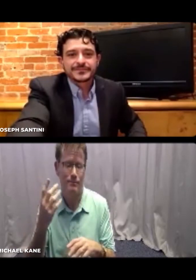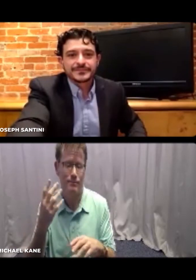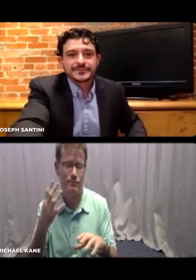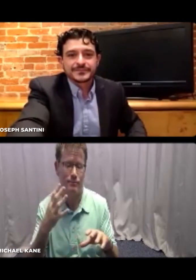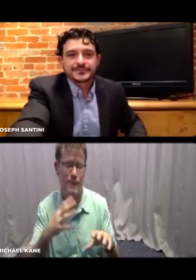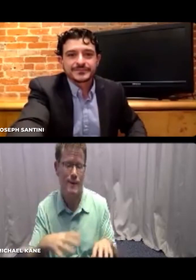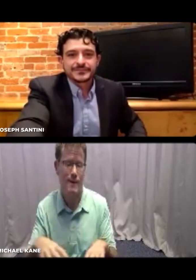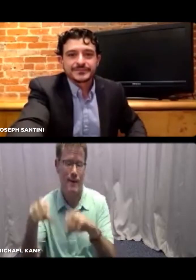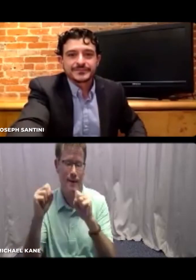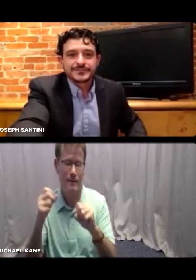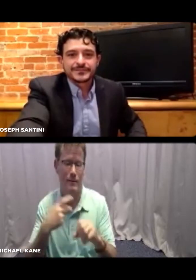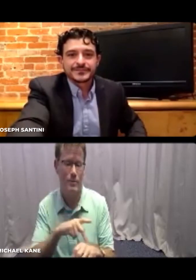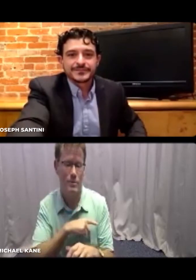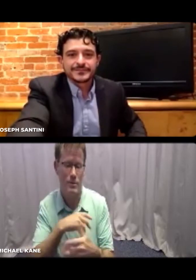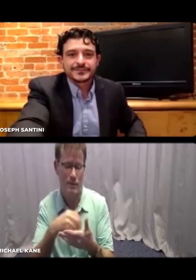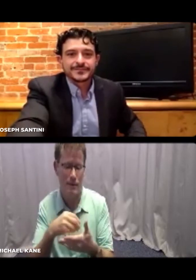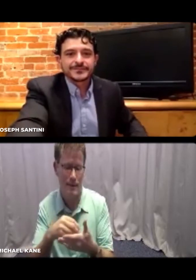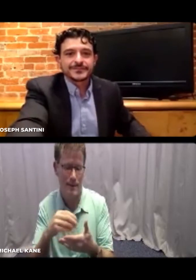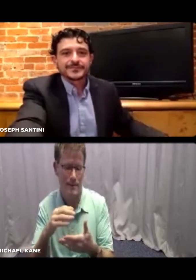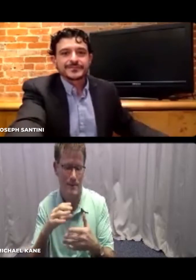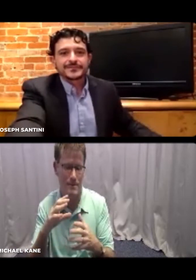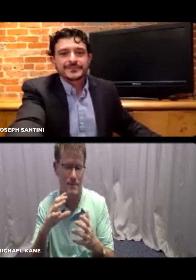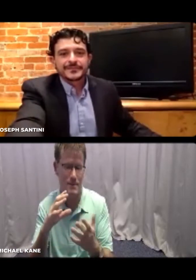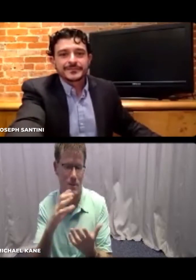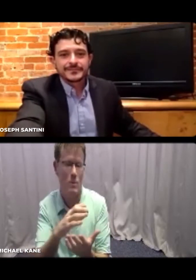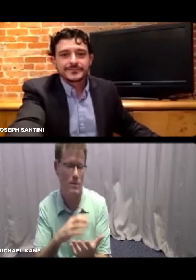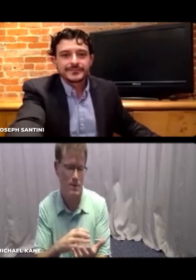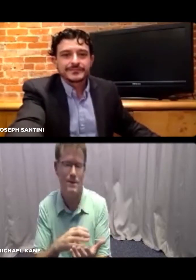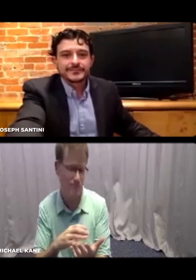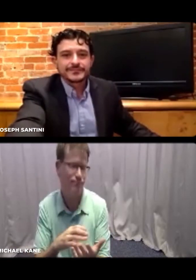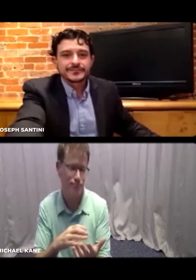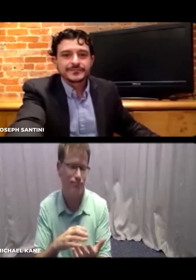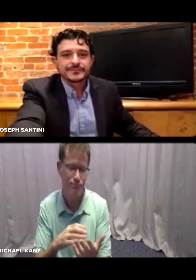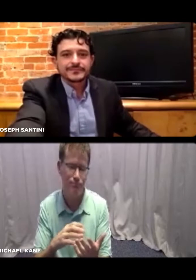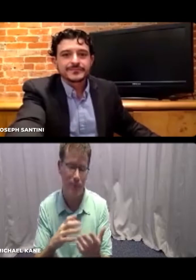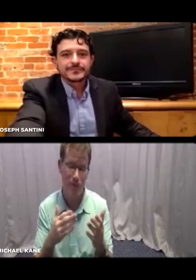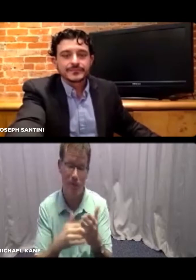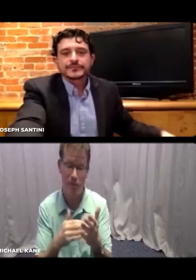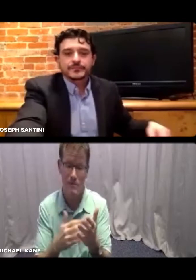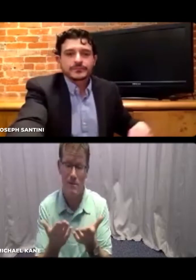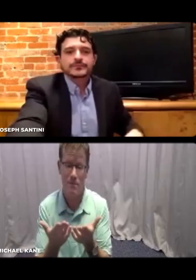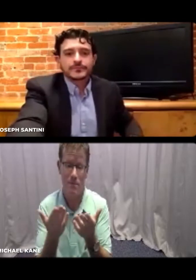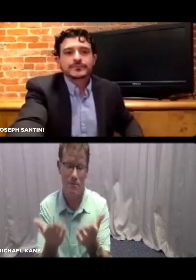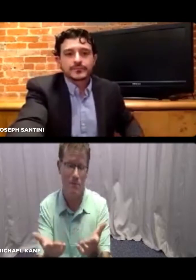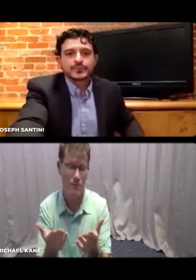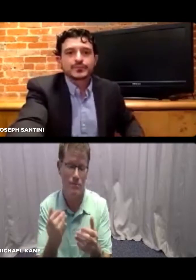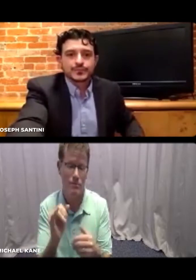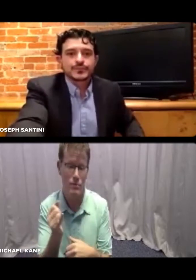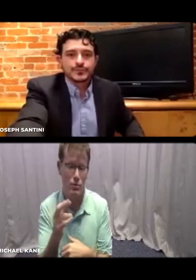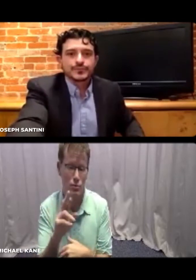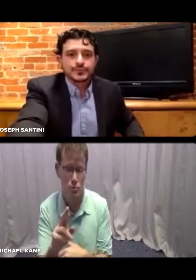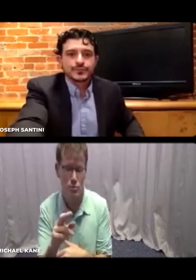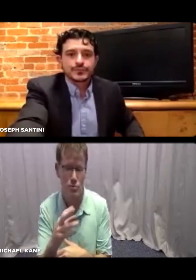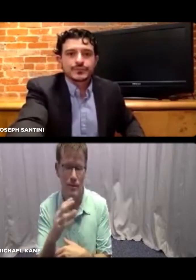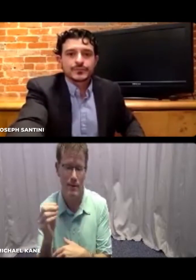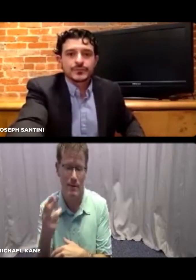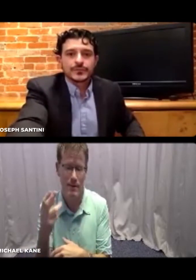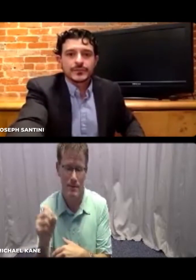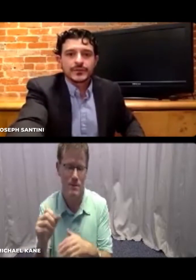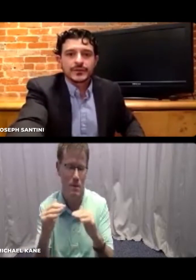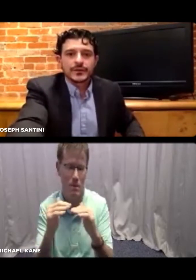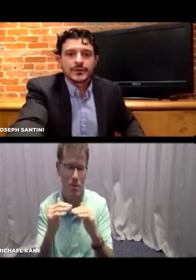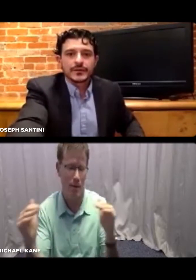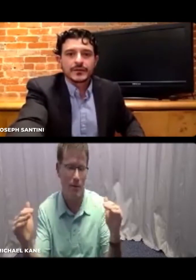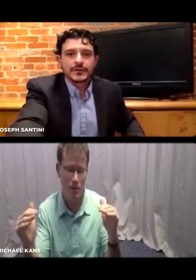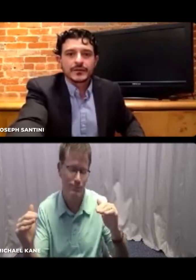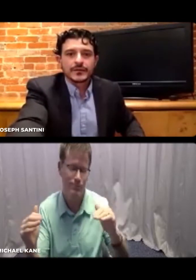take a personal finance course. I would recommend that at the junior high and high school